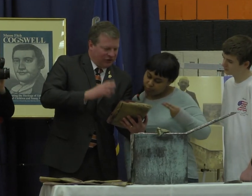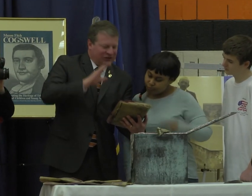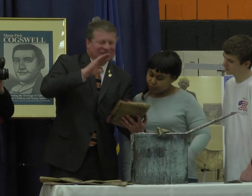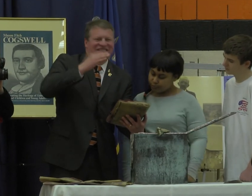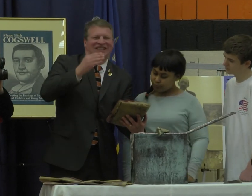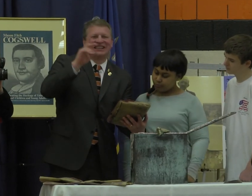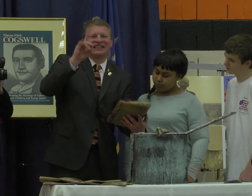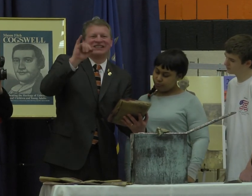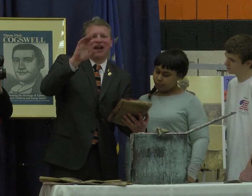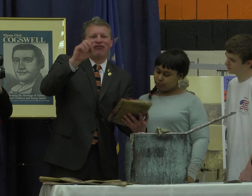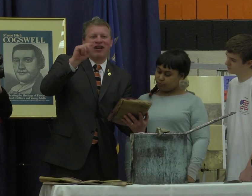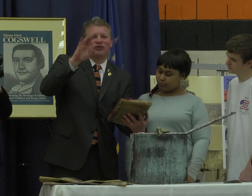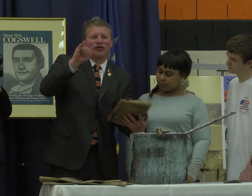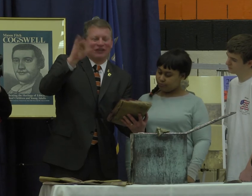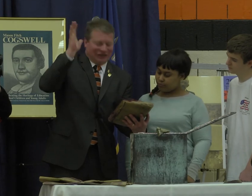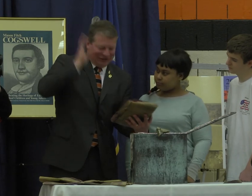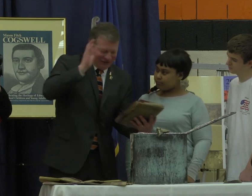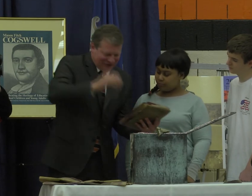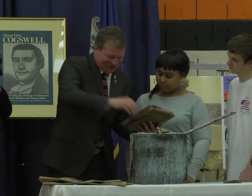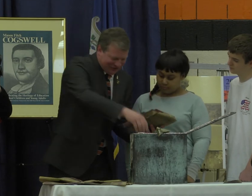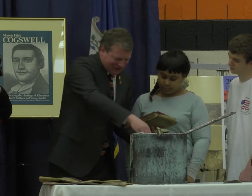It's from West Hartford. It's the city directory.